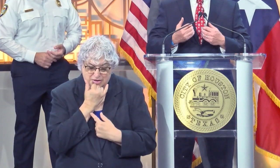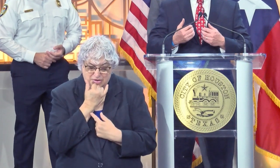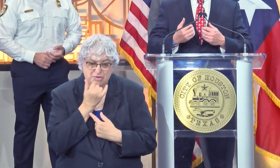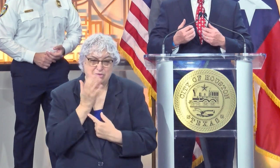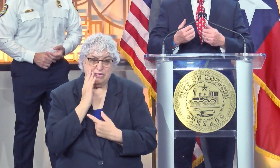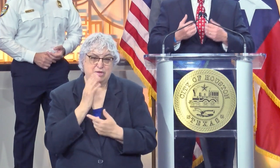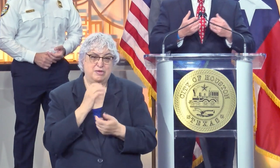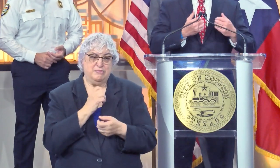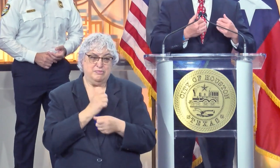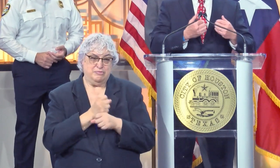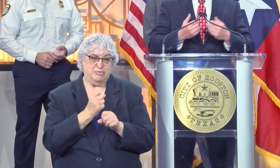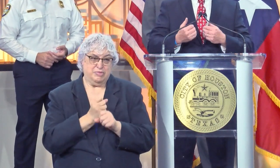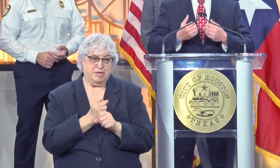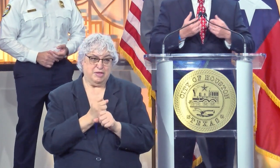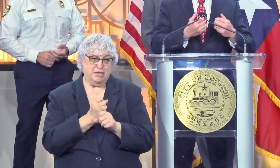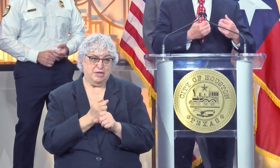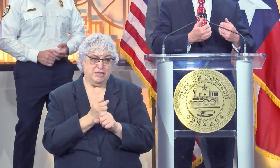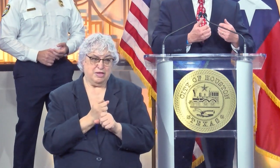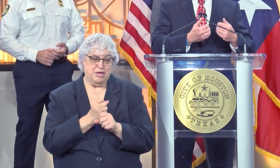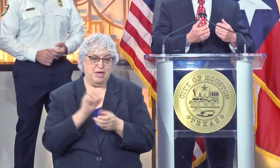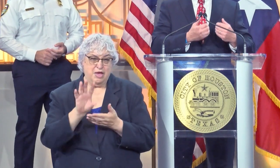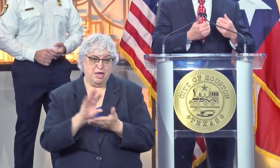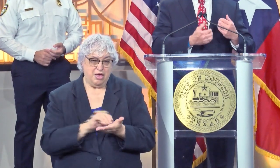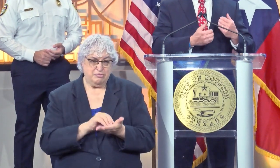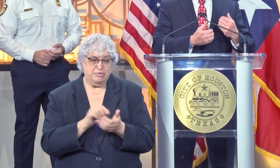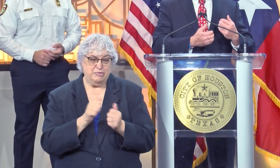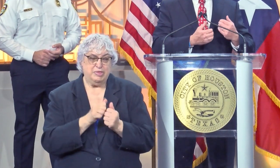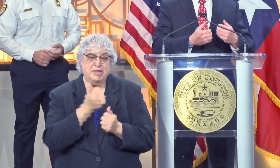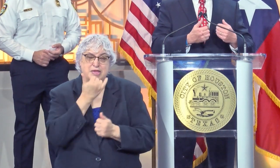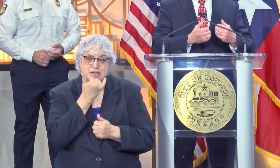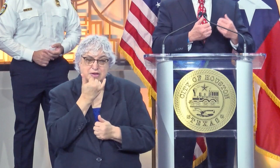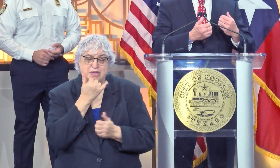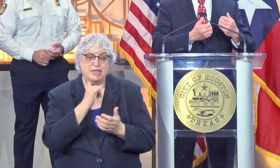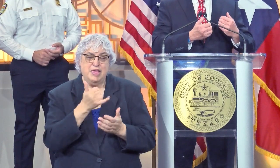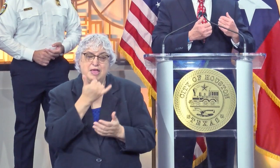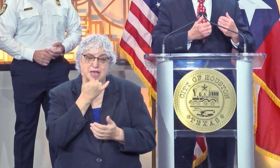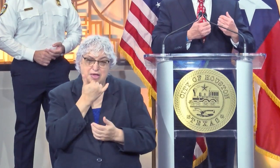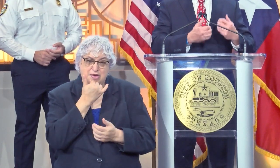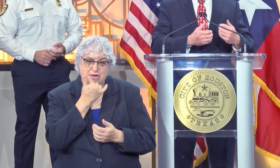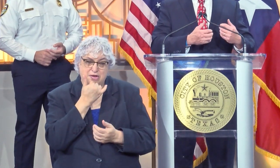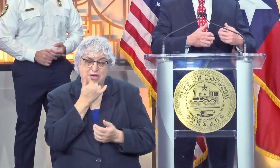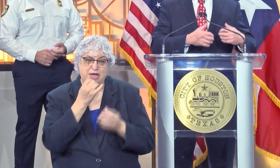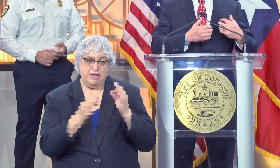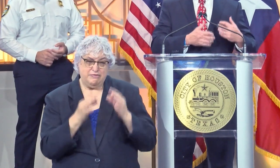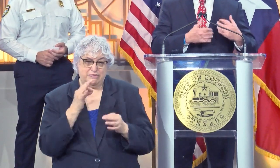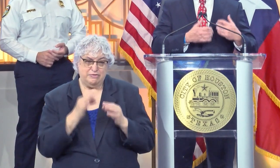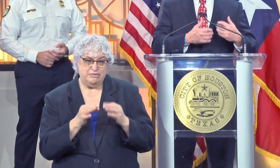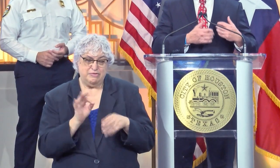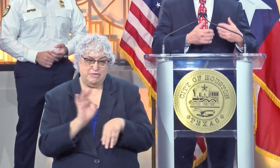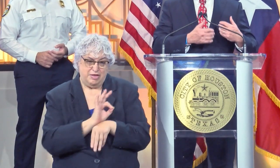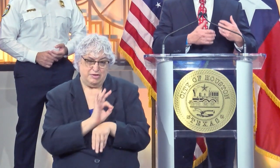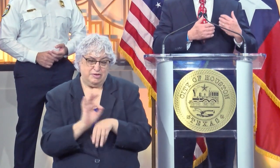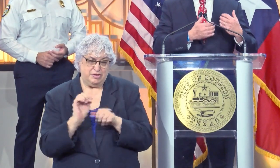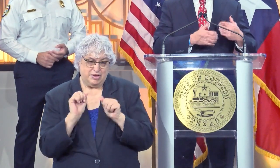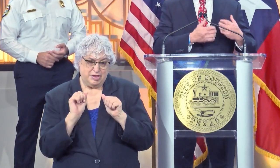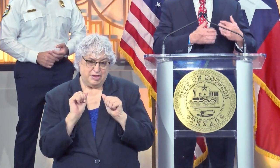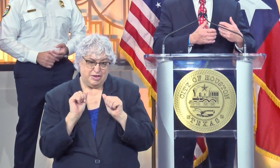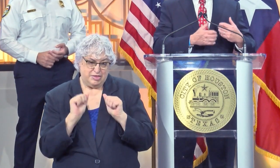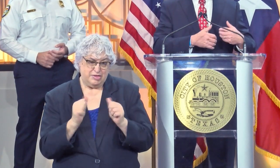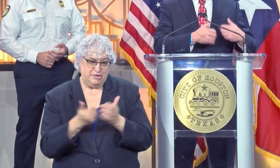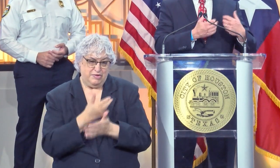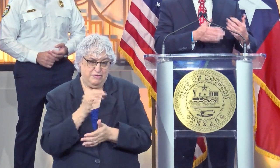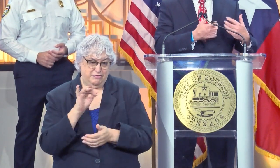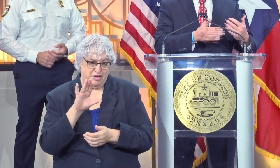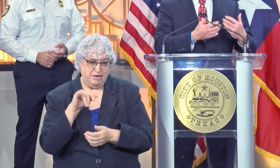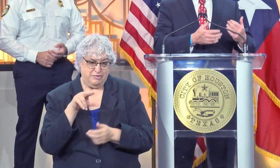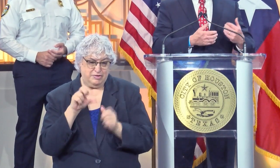will make a copy with an error in it. Well, that error if it is functional enough that that new